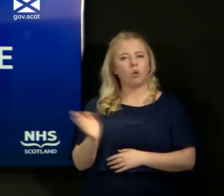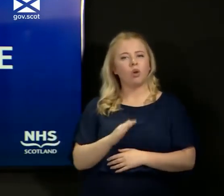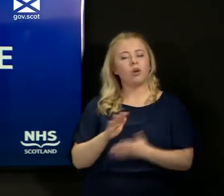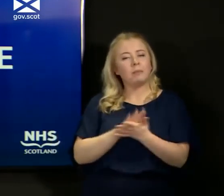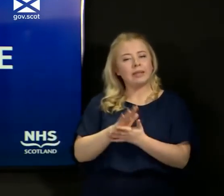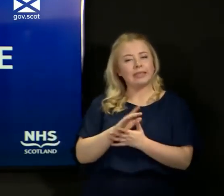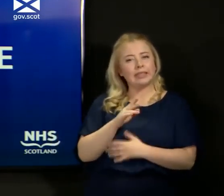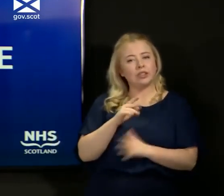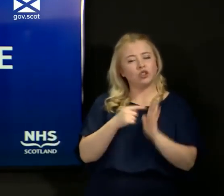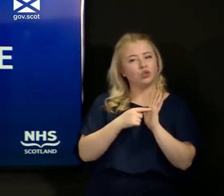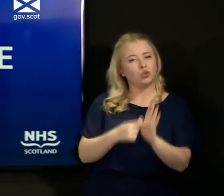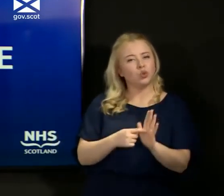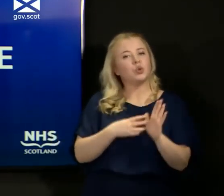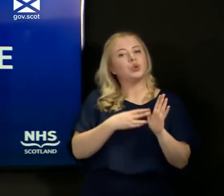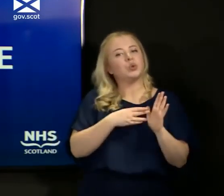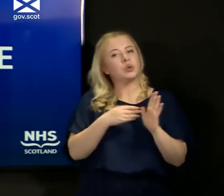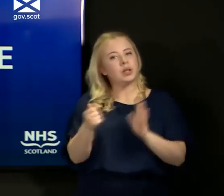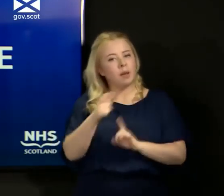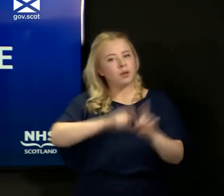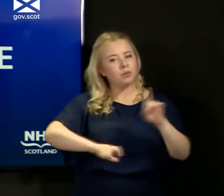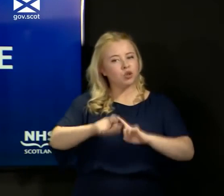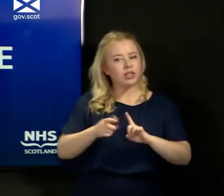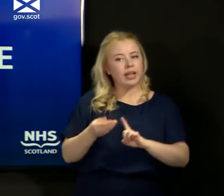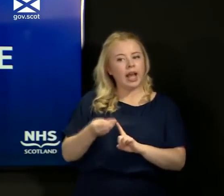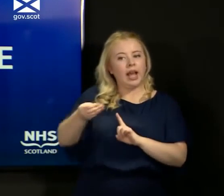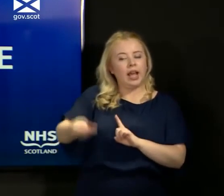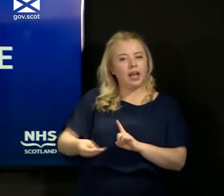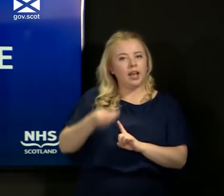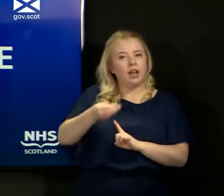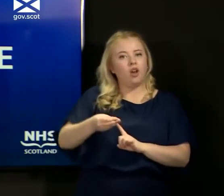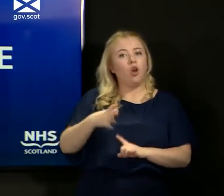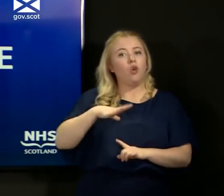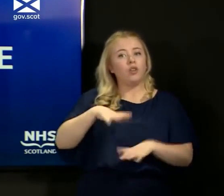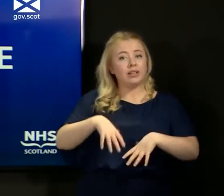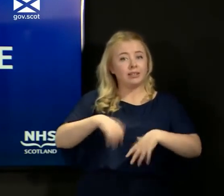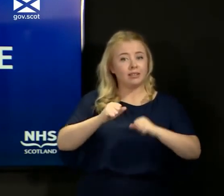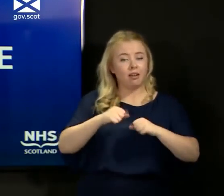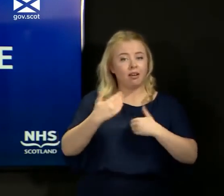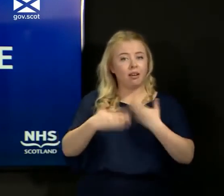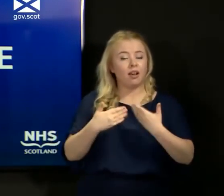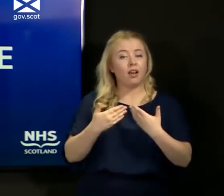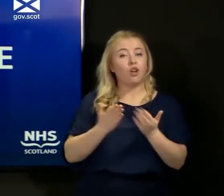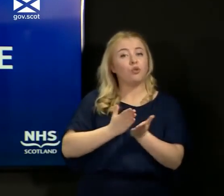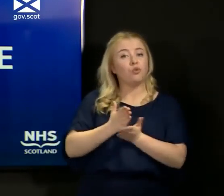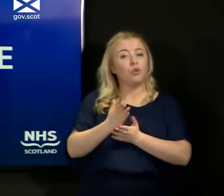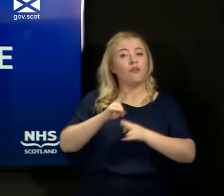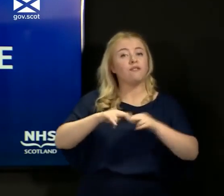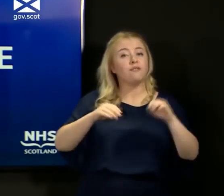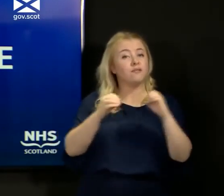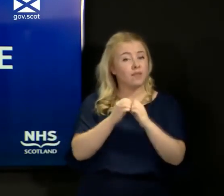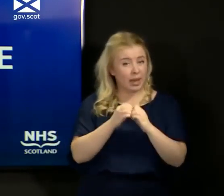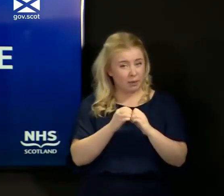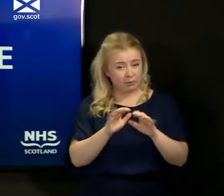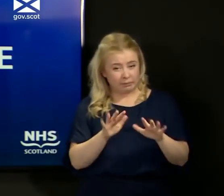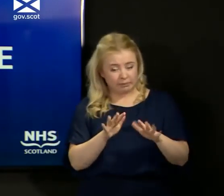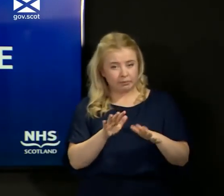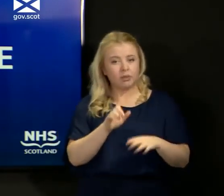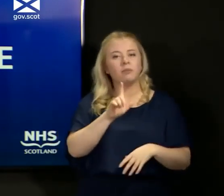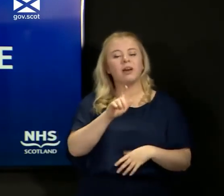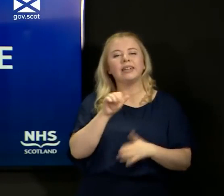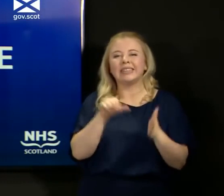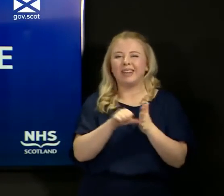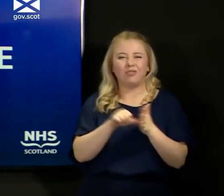transmission which was underway in Scotland, probably during the month of February. But it's difficult to kind of be closer